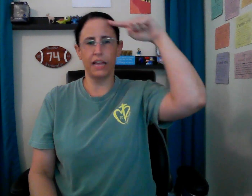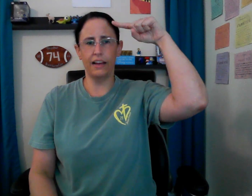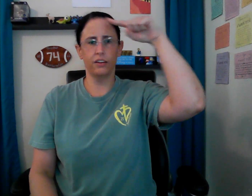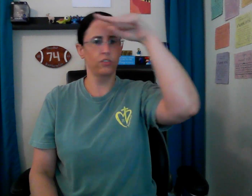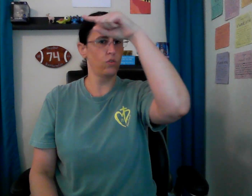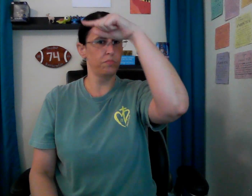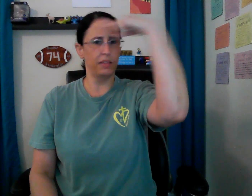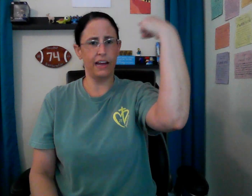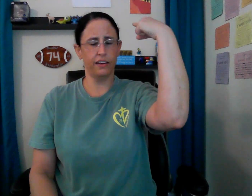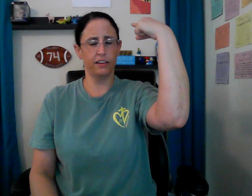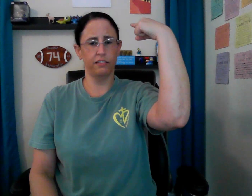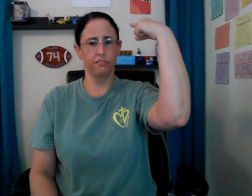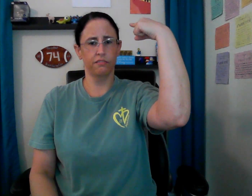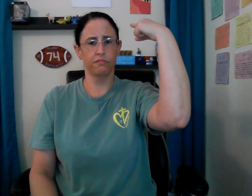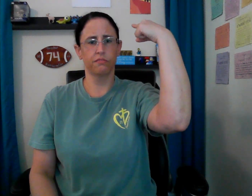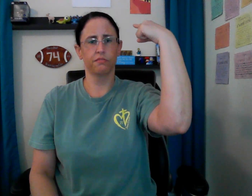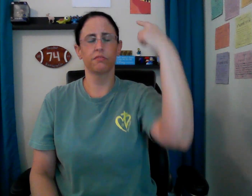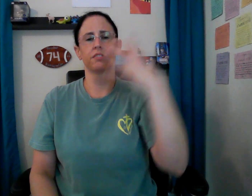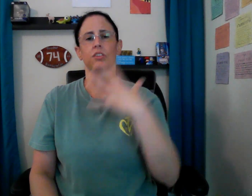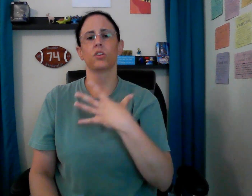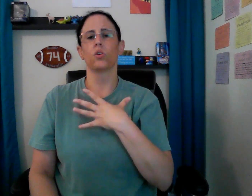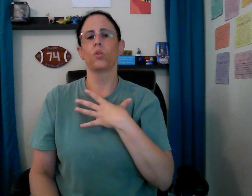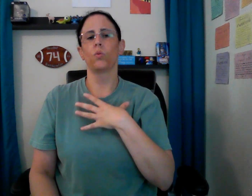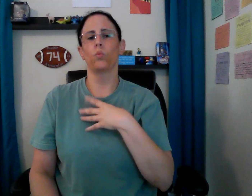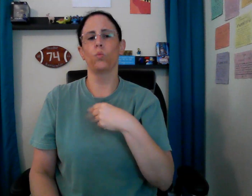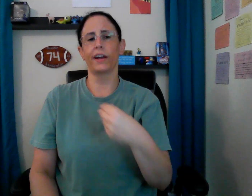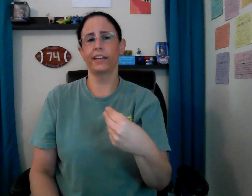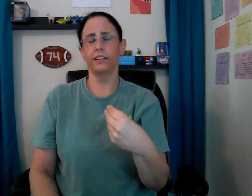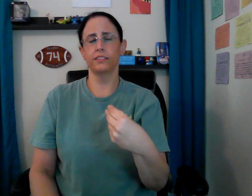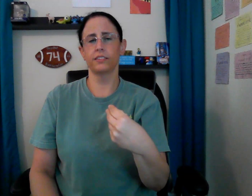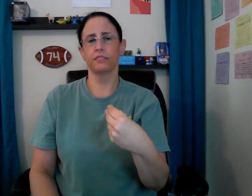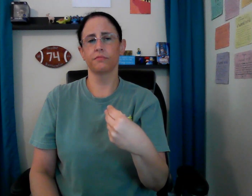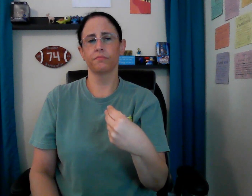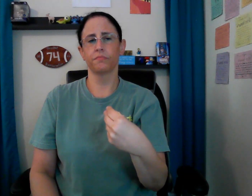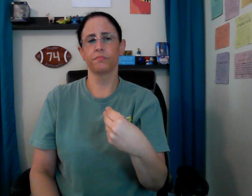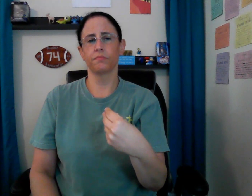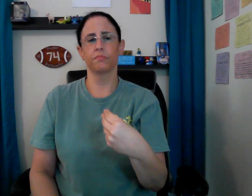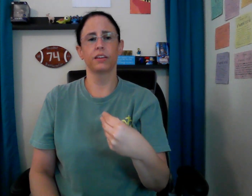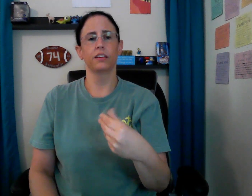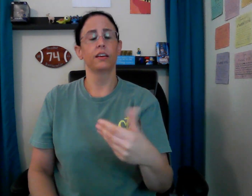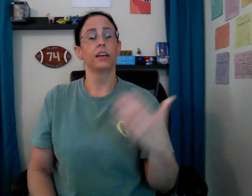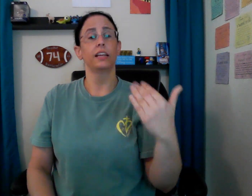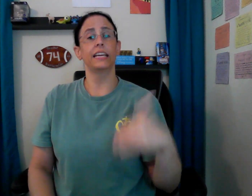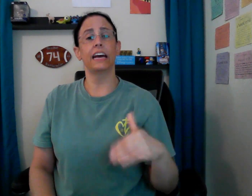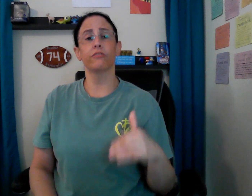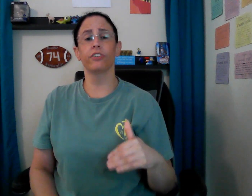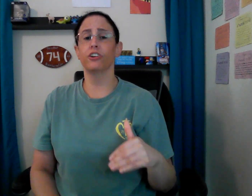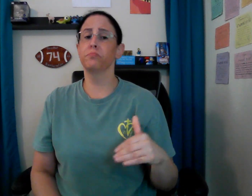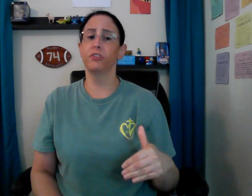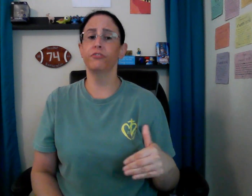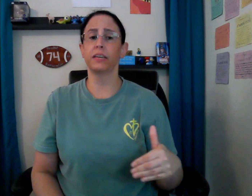black or black, white, Noun verb